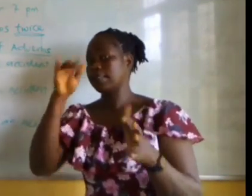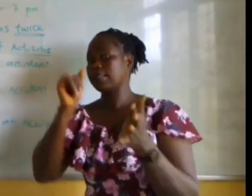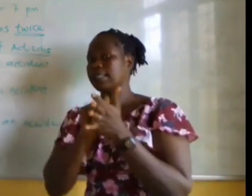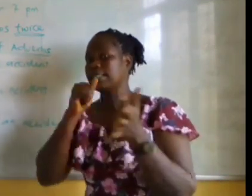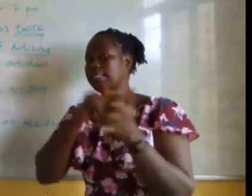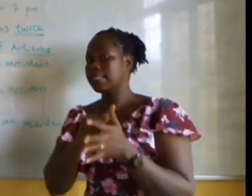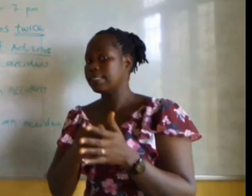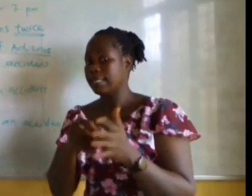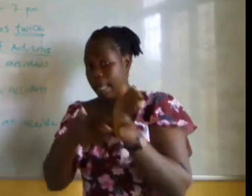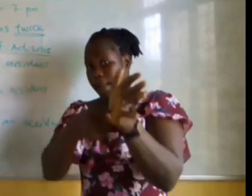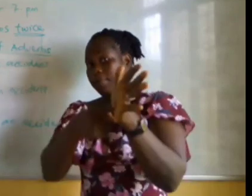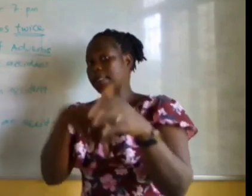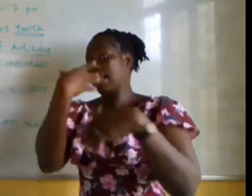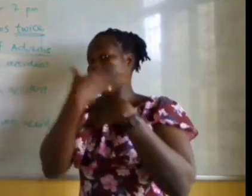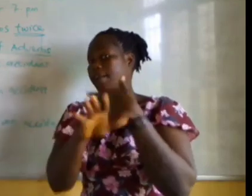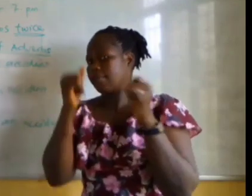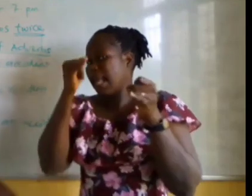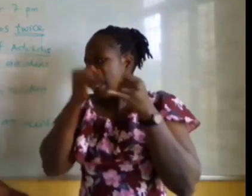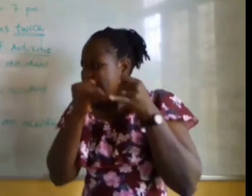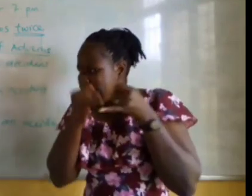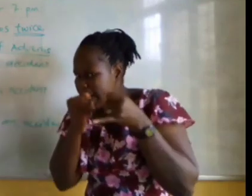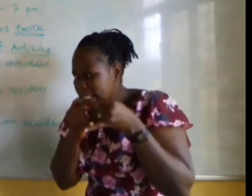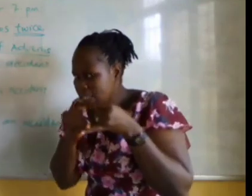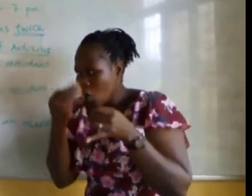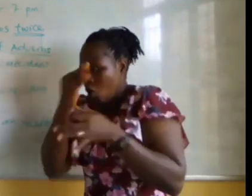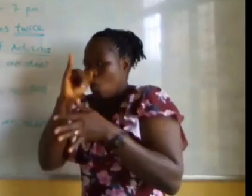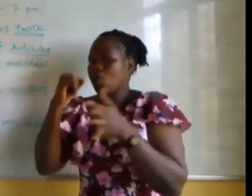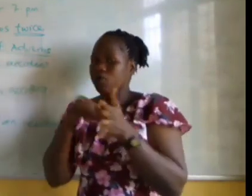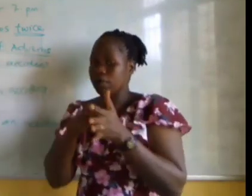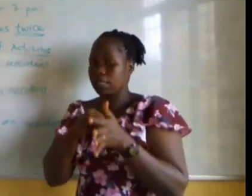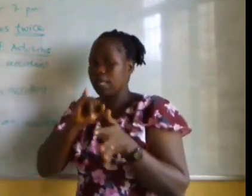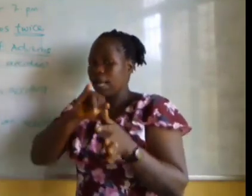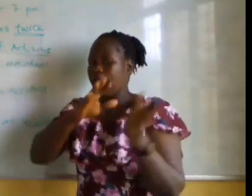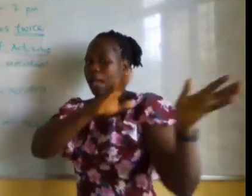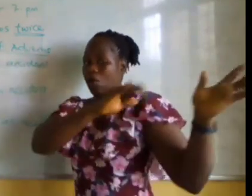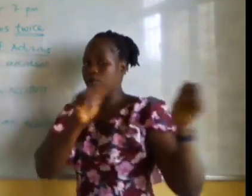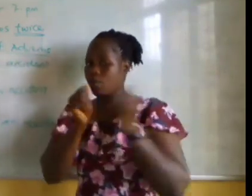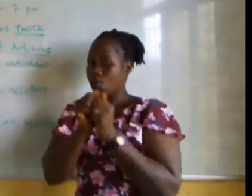position of that sentence. I hope with this little